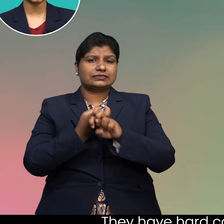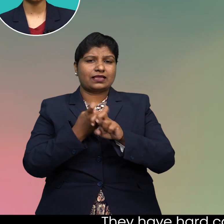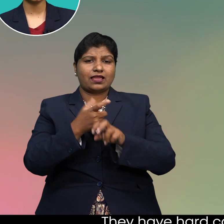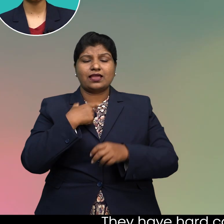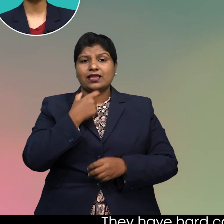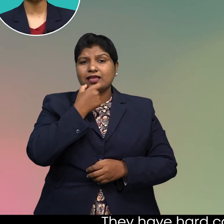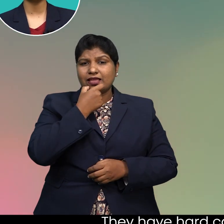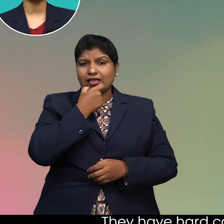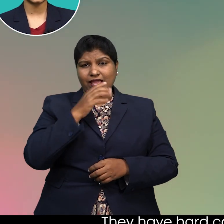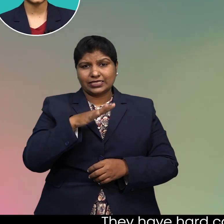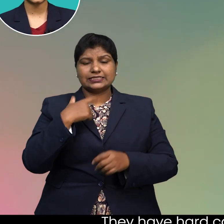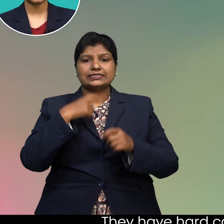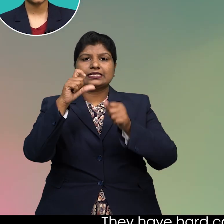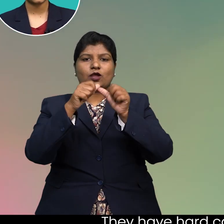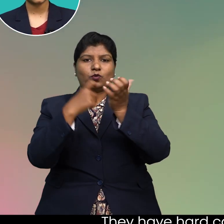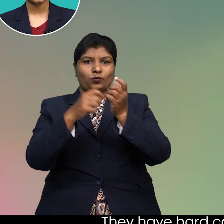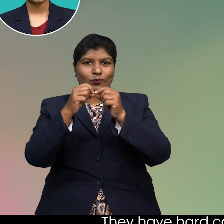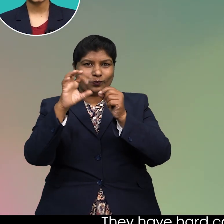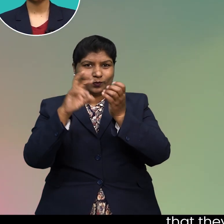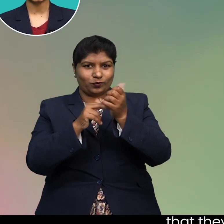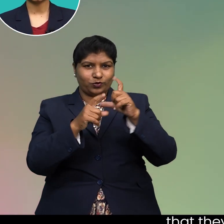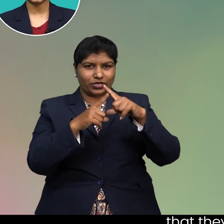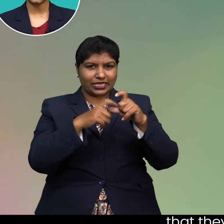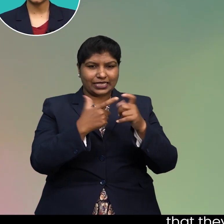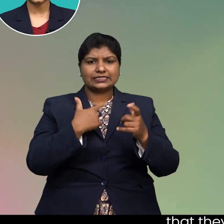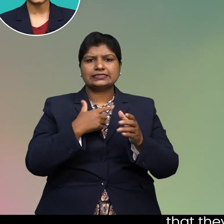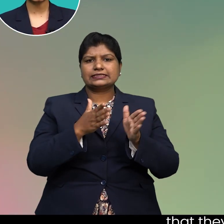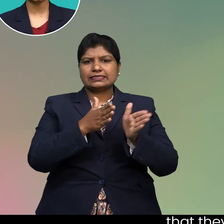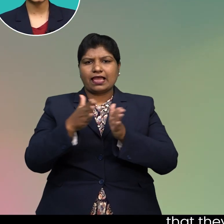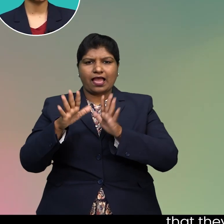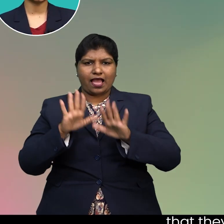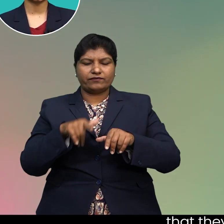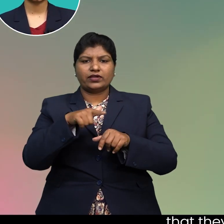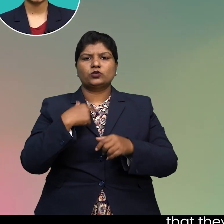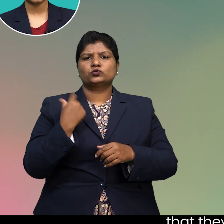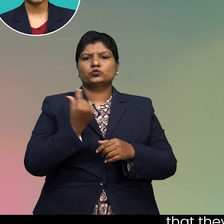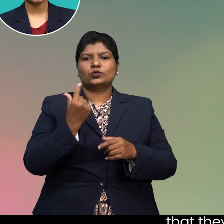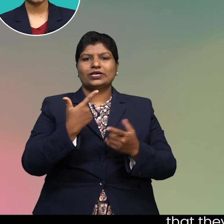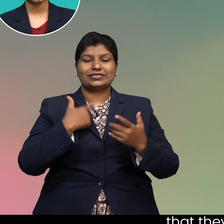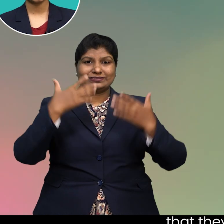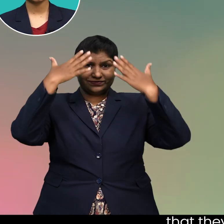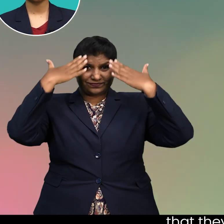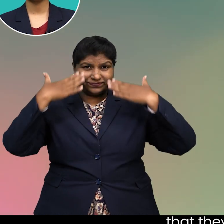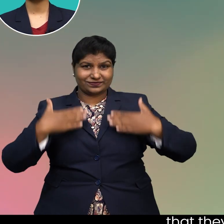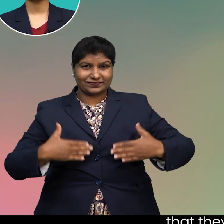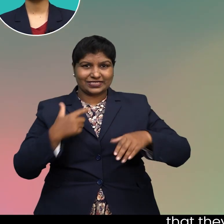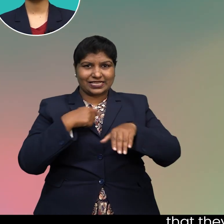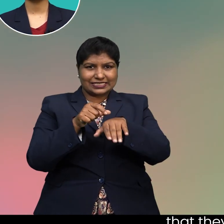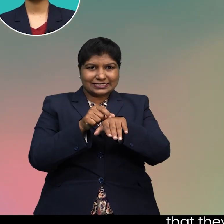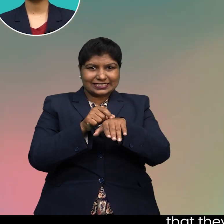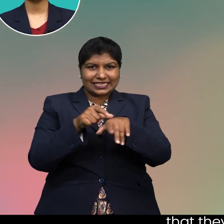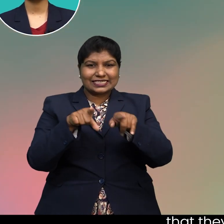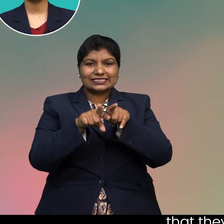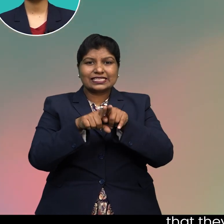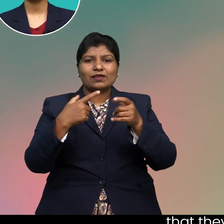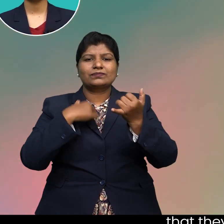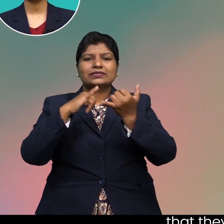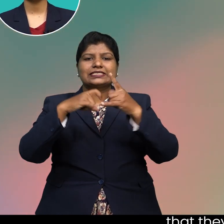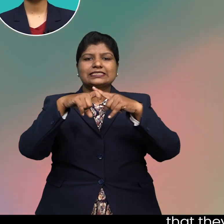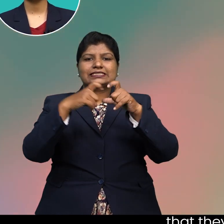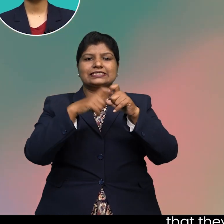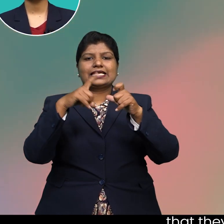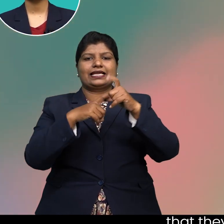This is probably the largest group of animals. These animals are bilaterally